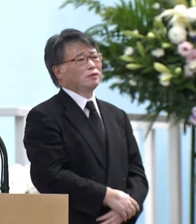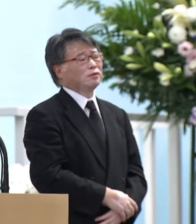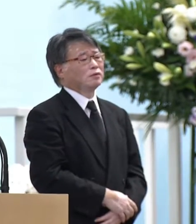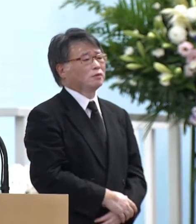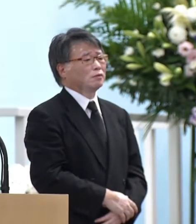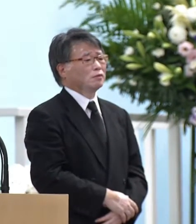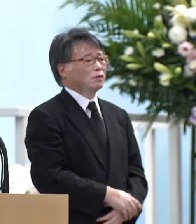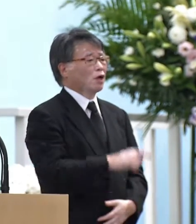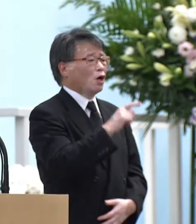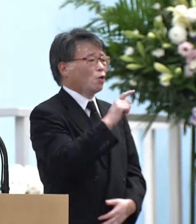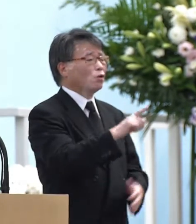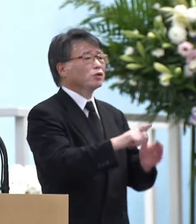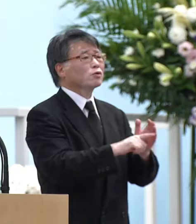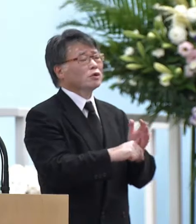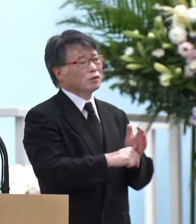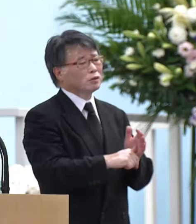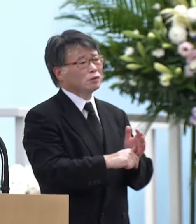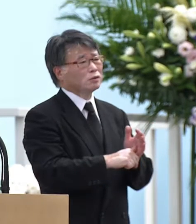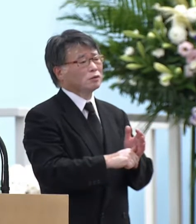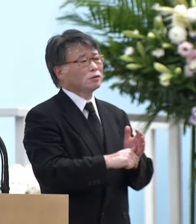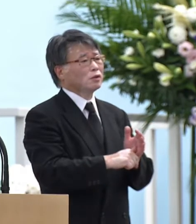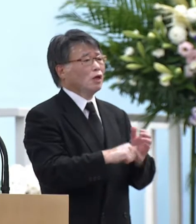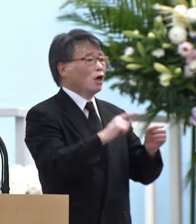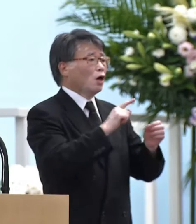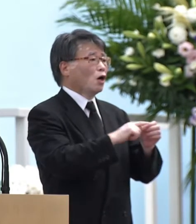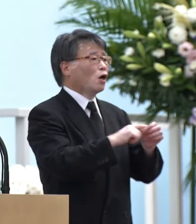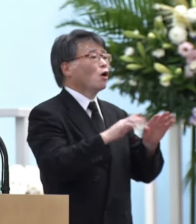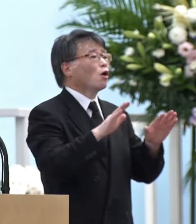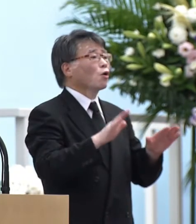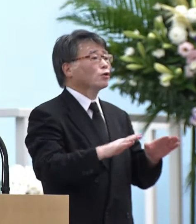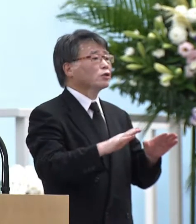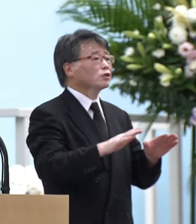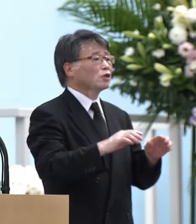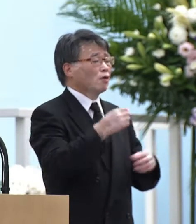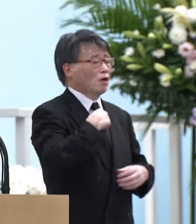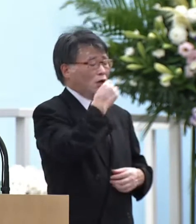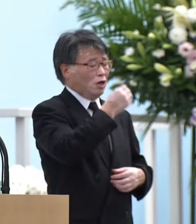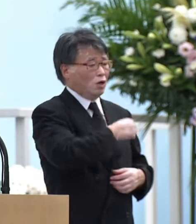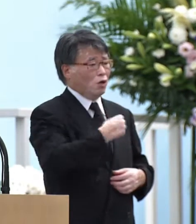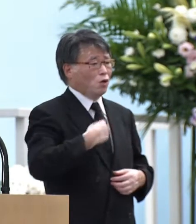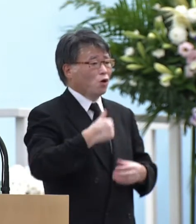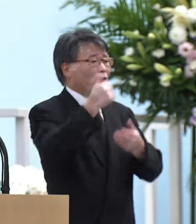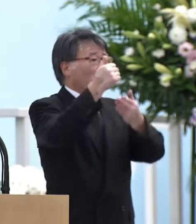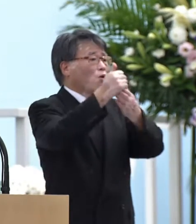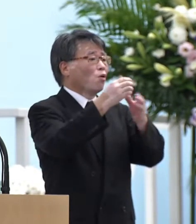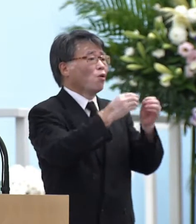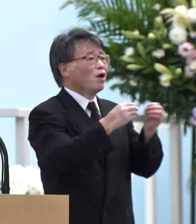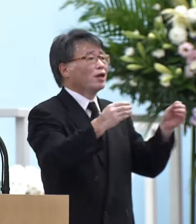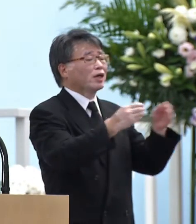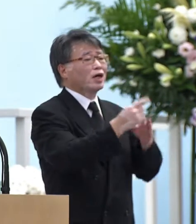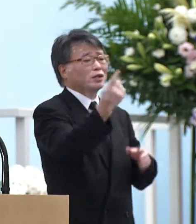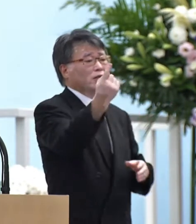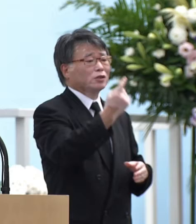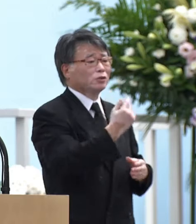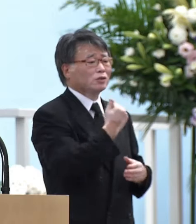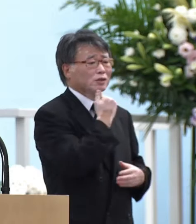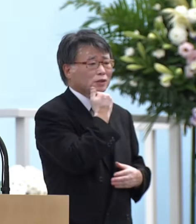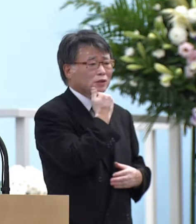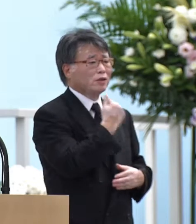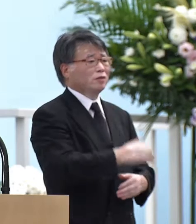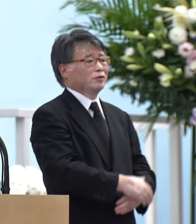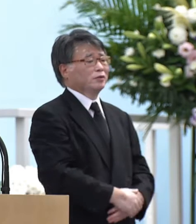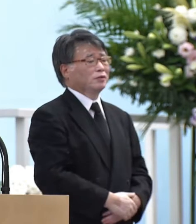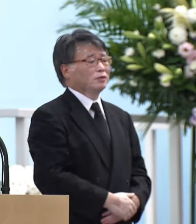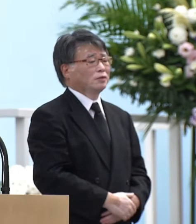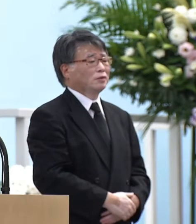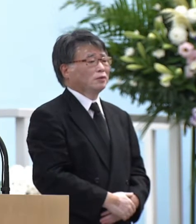nuclear arms race is mounting. Against this backdrop, this year, the Pope is expected